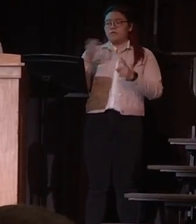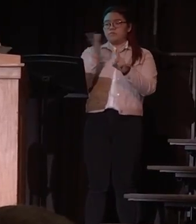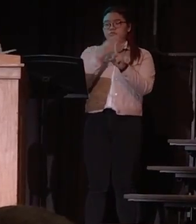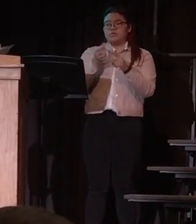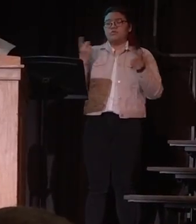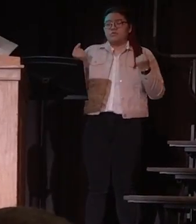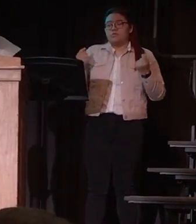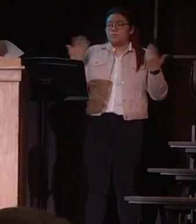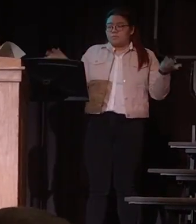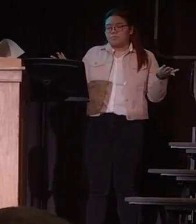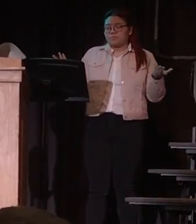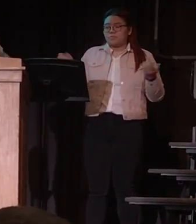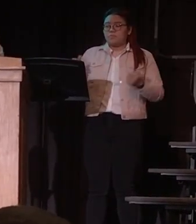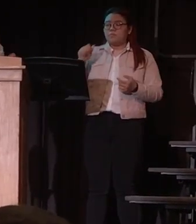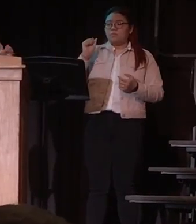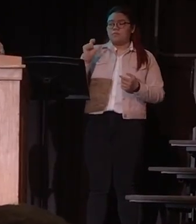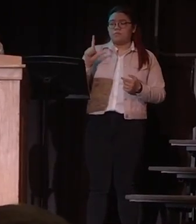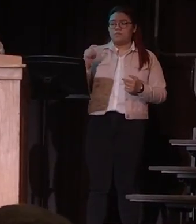it.